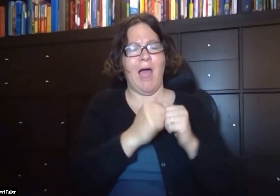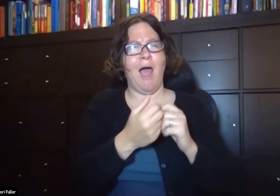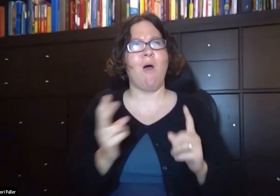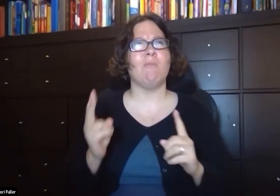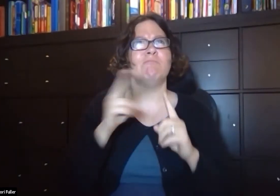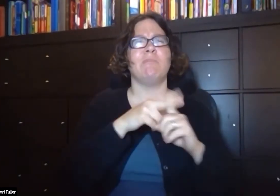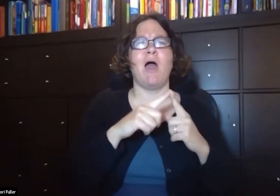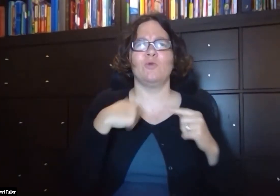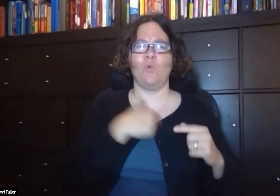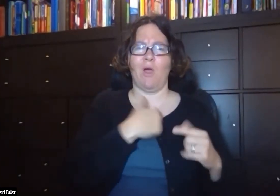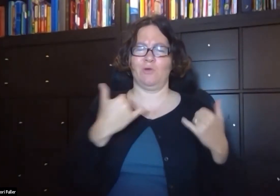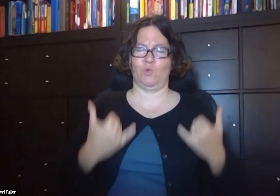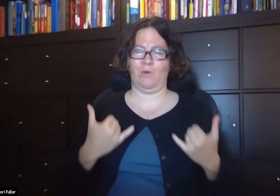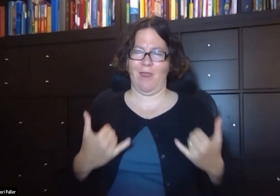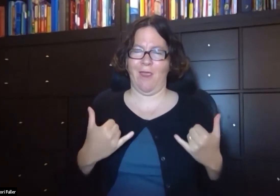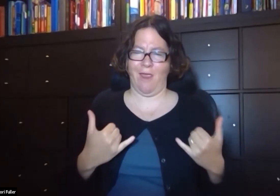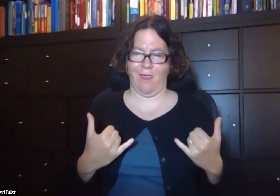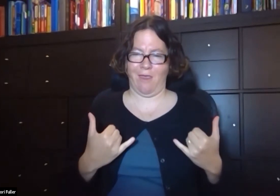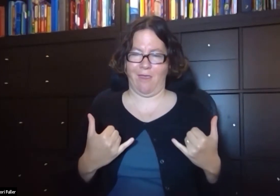the Sabbath a burden.